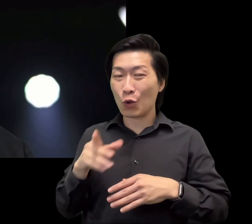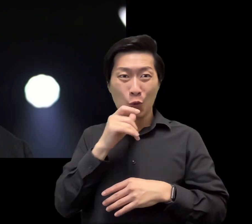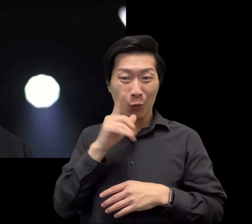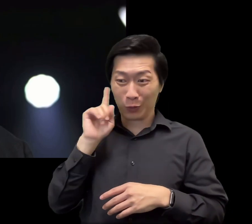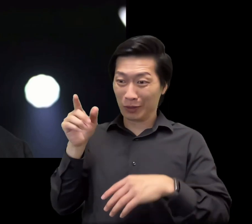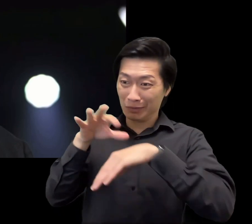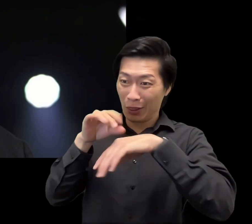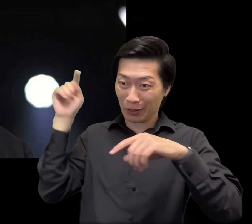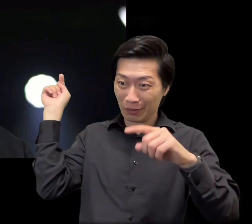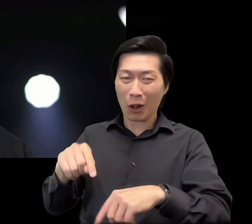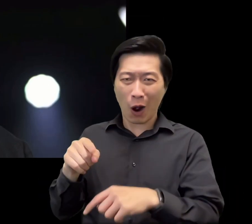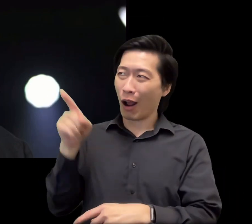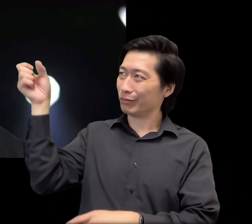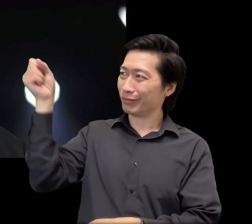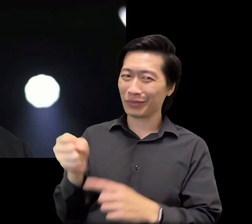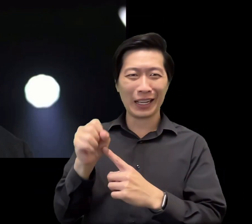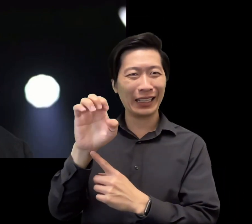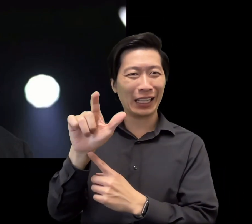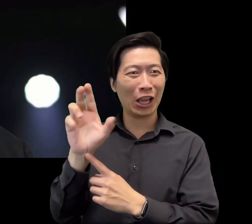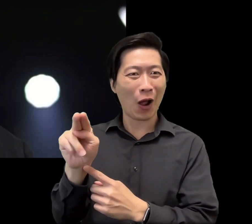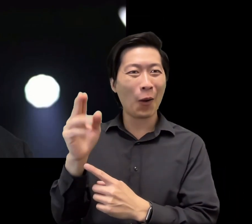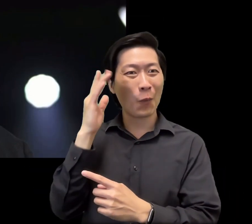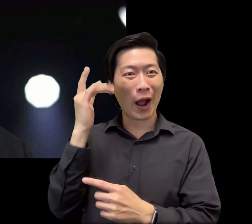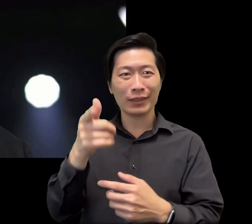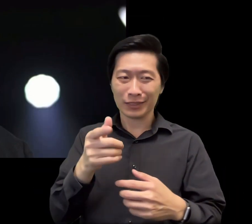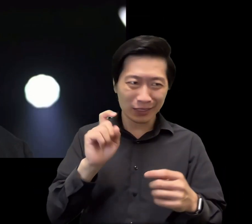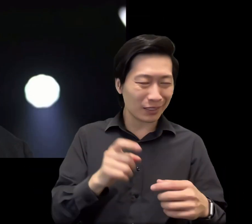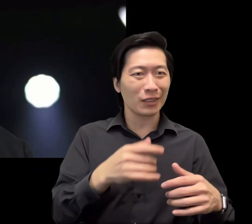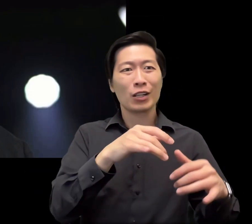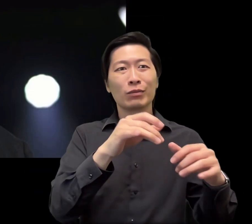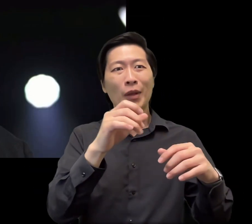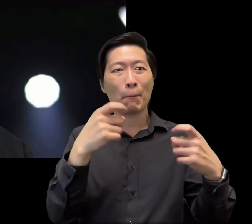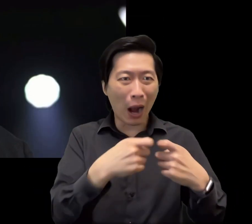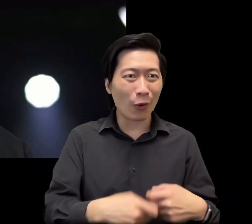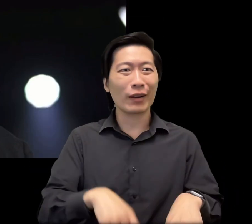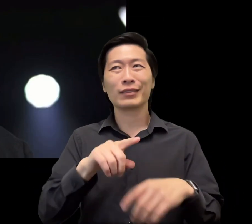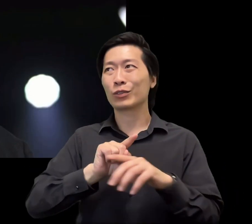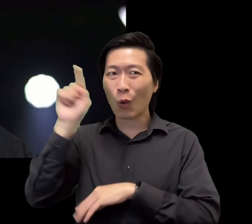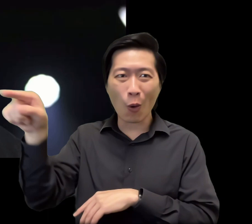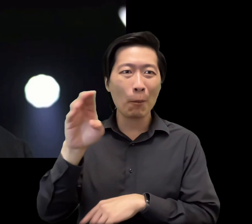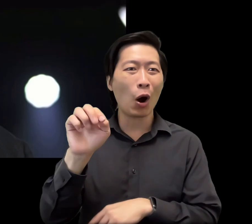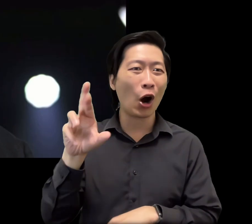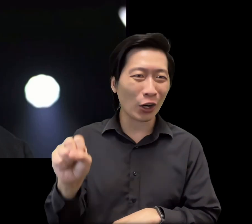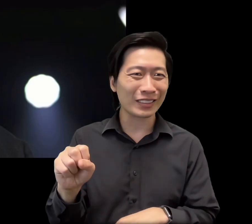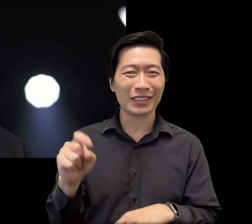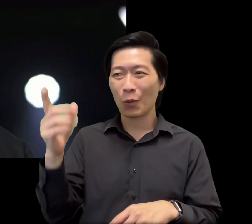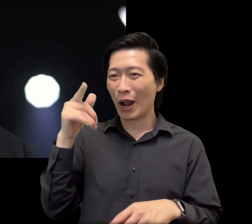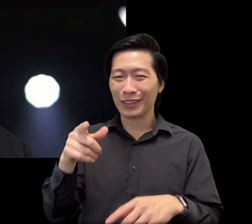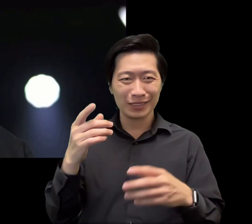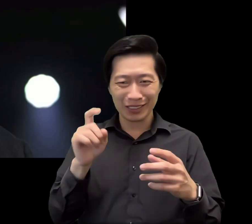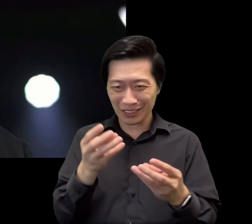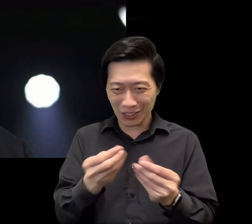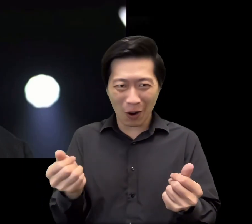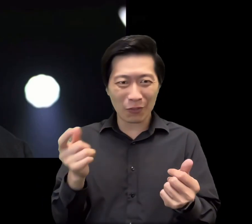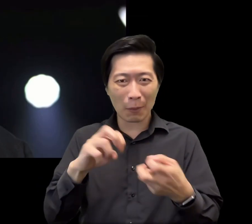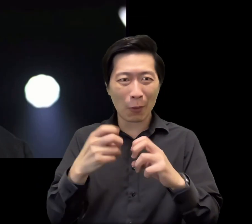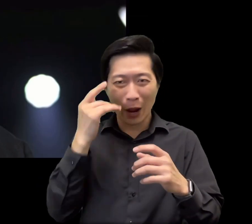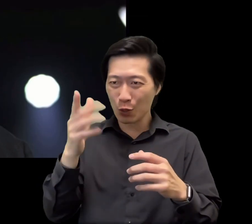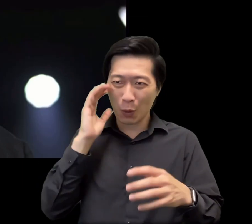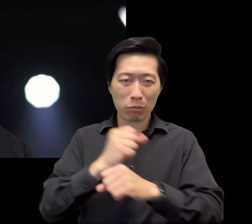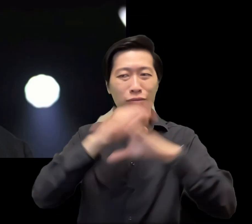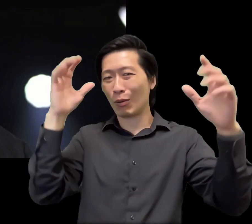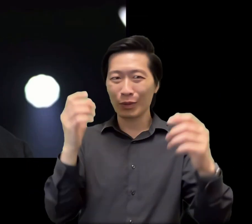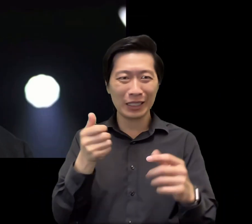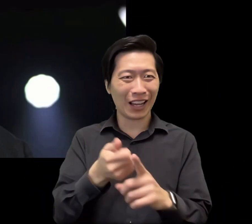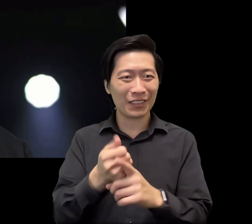we need electric cars, we need solar panels, we also got to get you guys to Mars because you're probably going to blow yourself up. Like, of course that's what the aliens would do. So I think